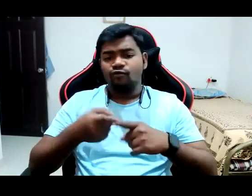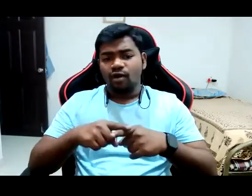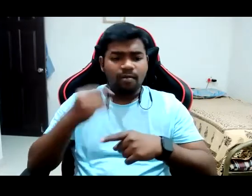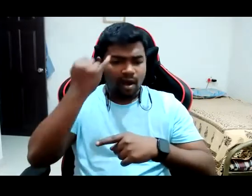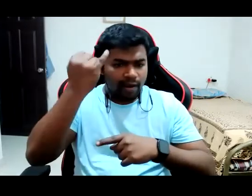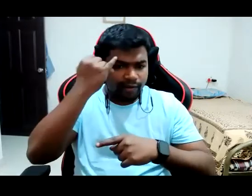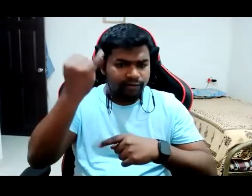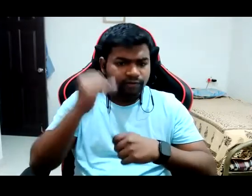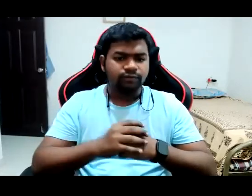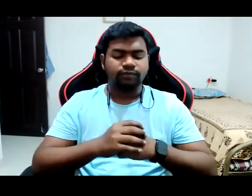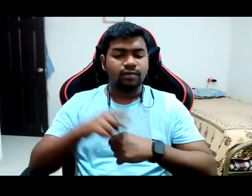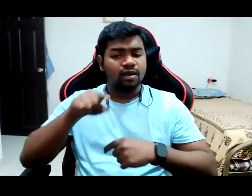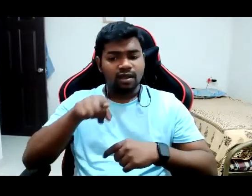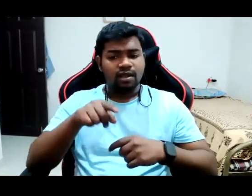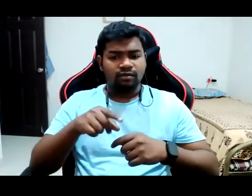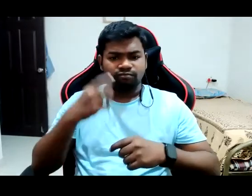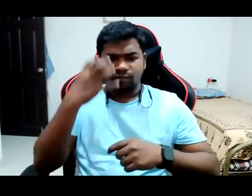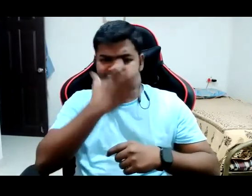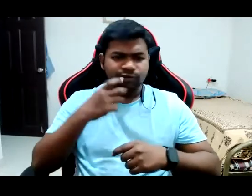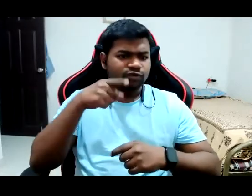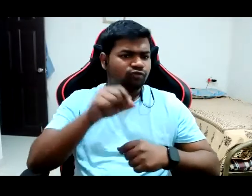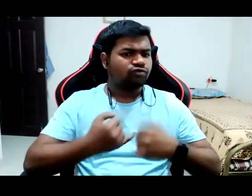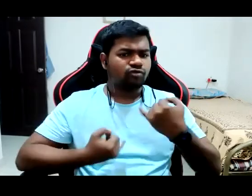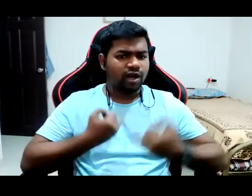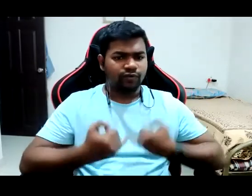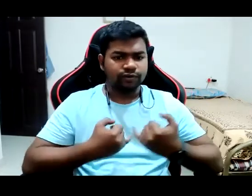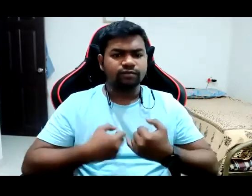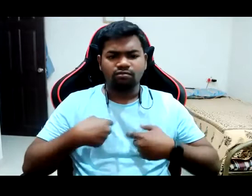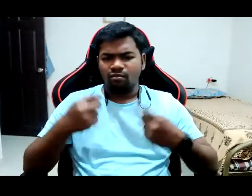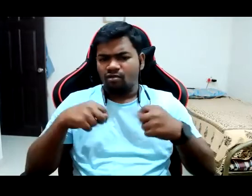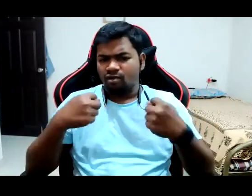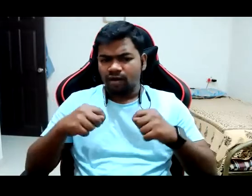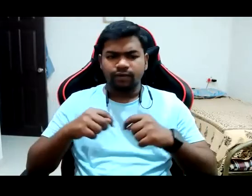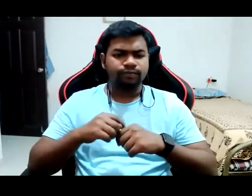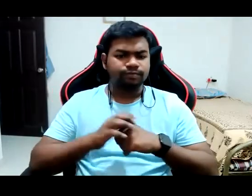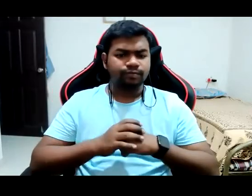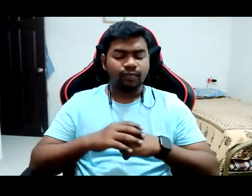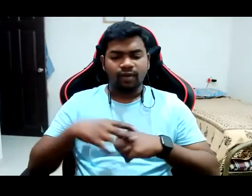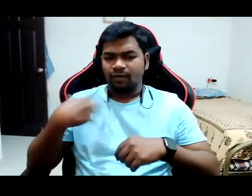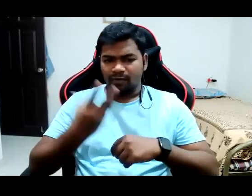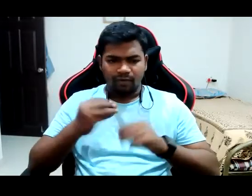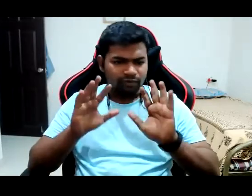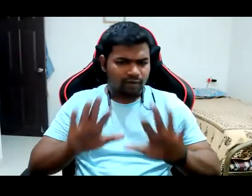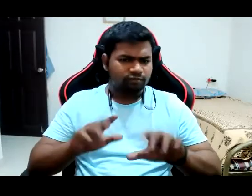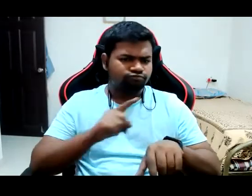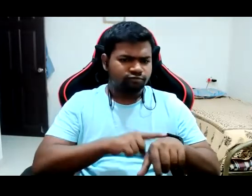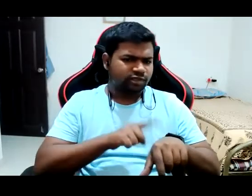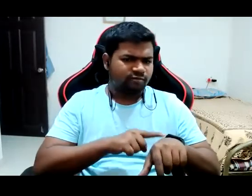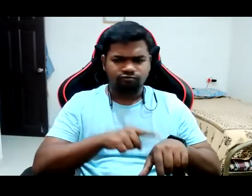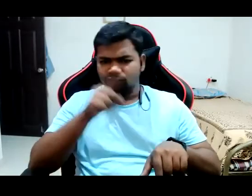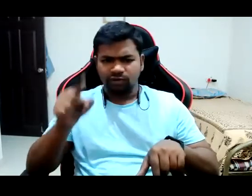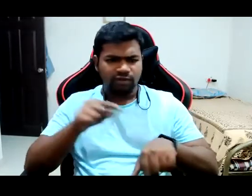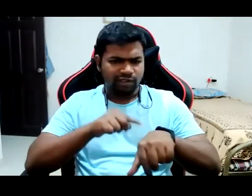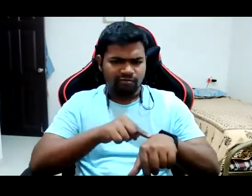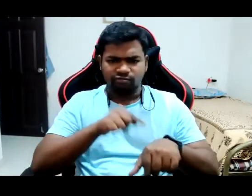is expressing interest, right? And try and form those teams. Now, we will also be chiming in from time to time, trying to, suggest